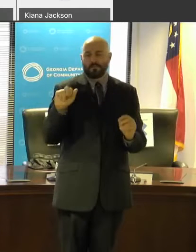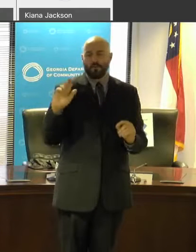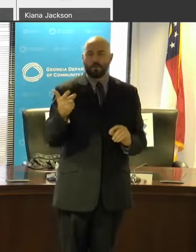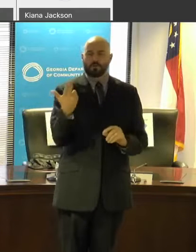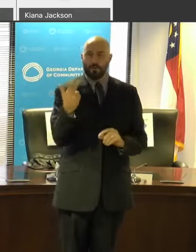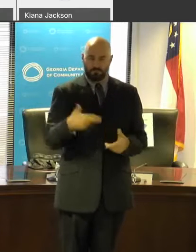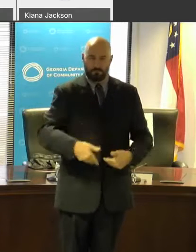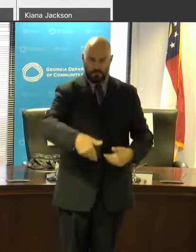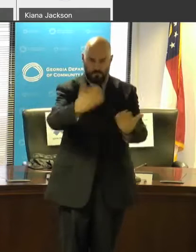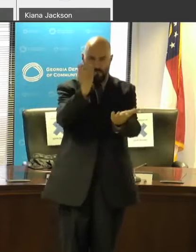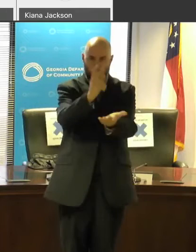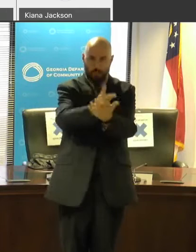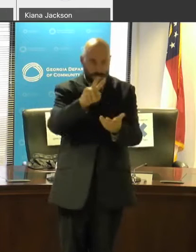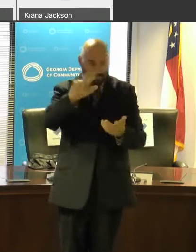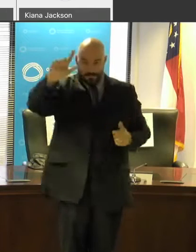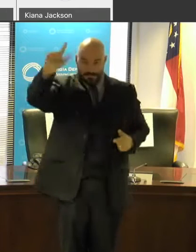Crutchfield, second.